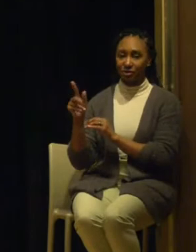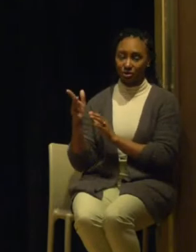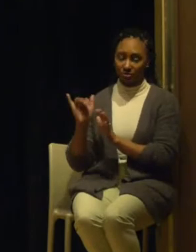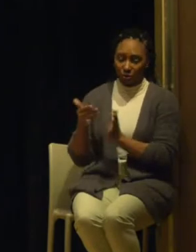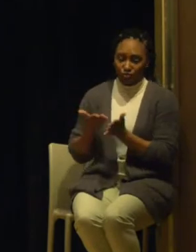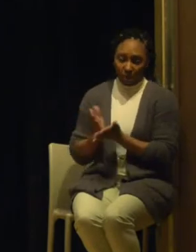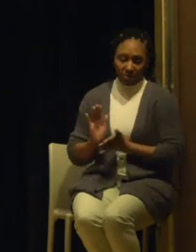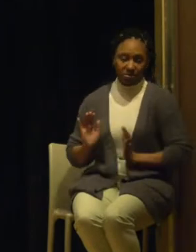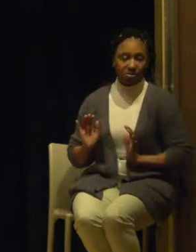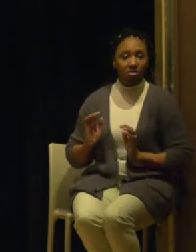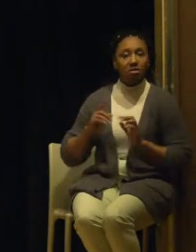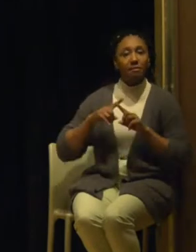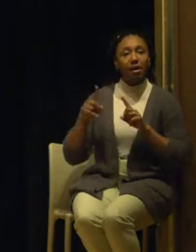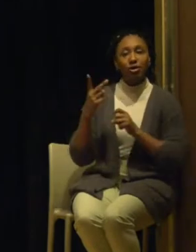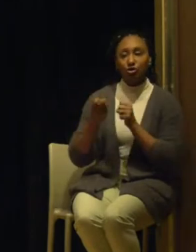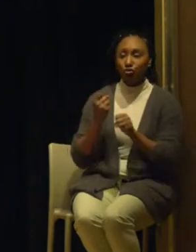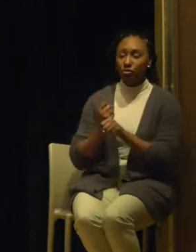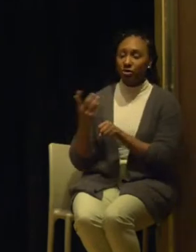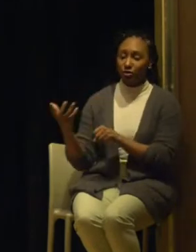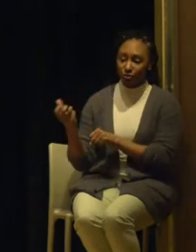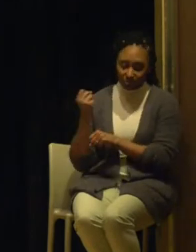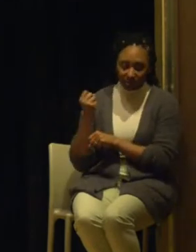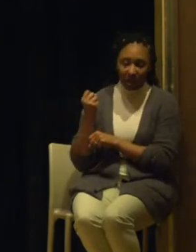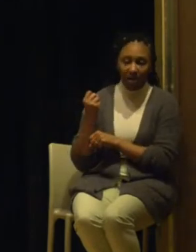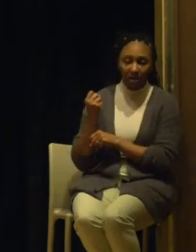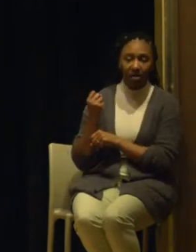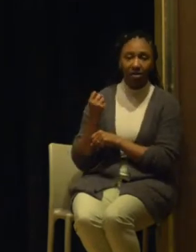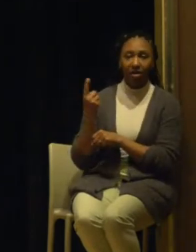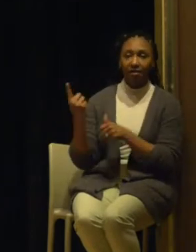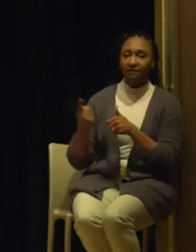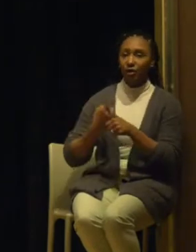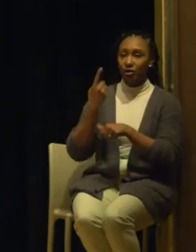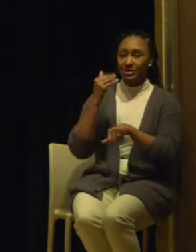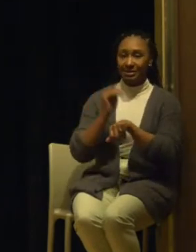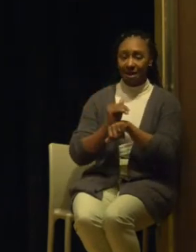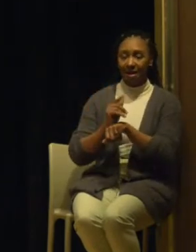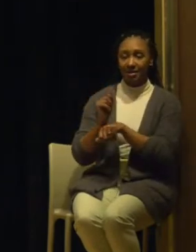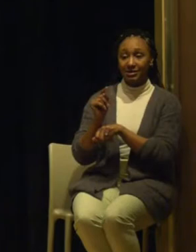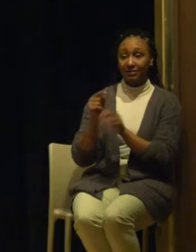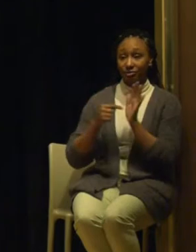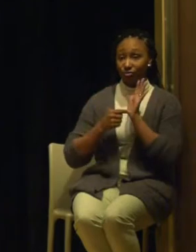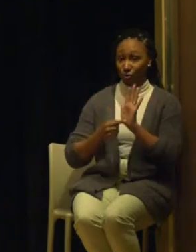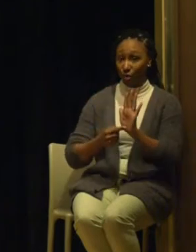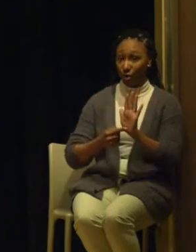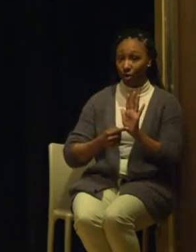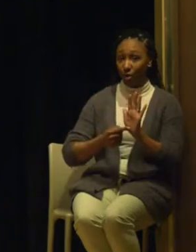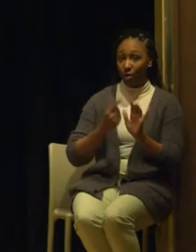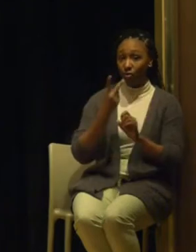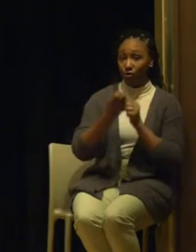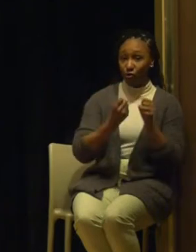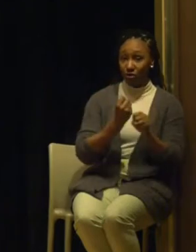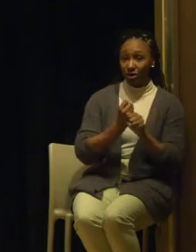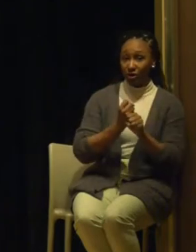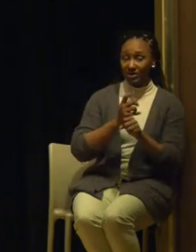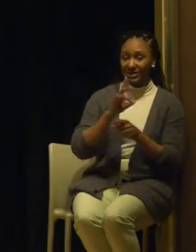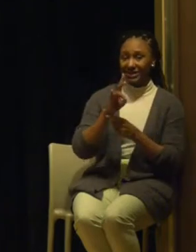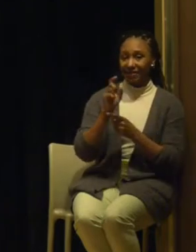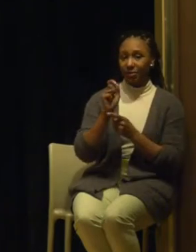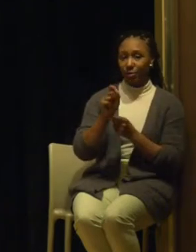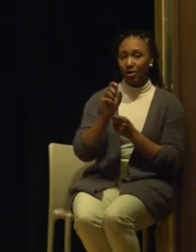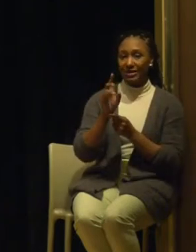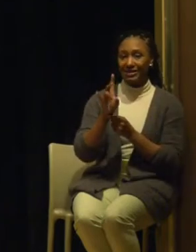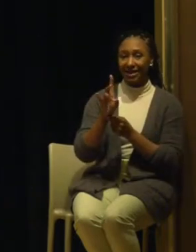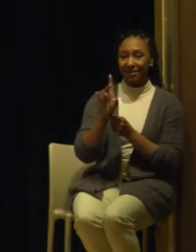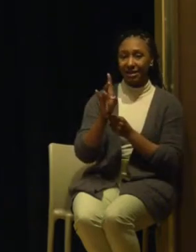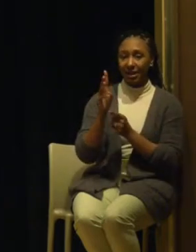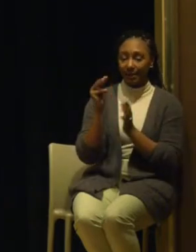So it took us 2 years to get it. The first night we put it on, after 2 years of it being yeah. off, it got 7.7